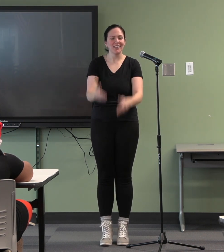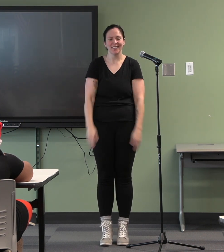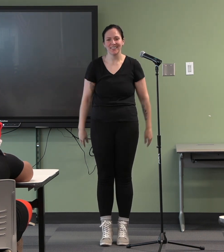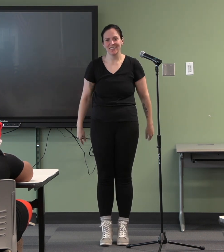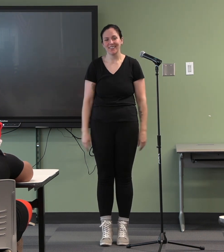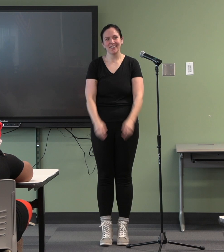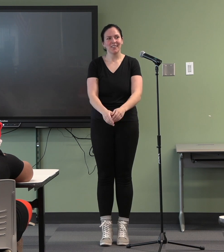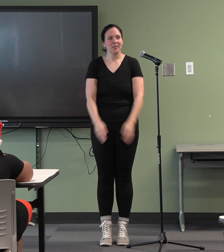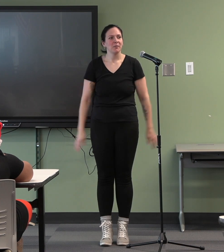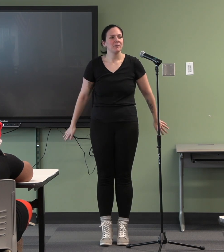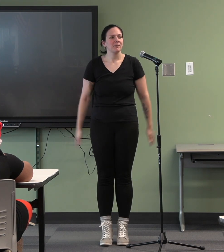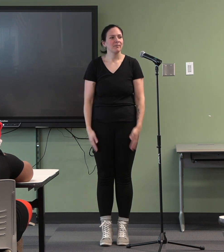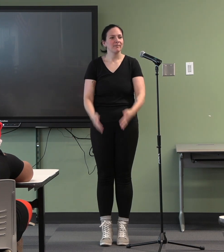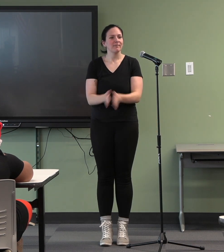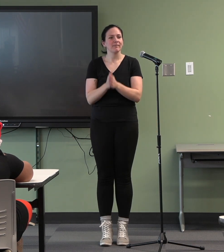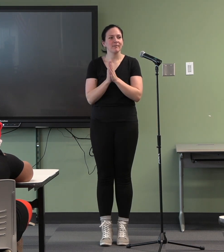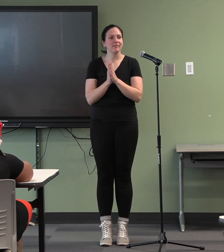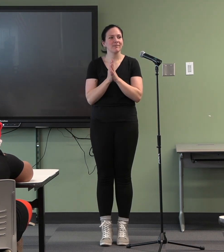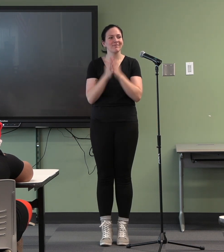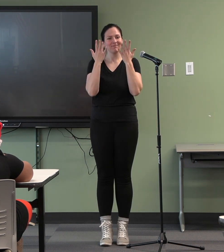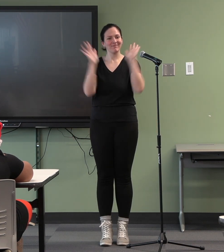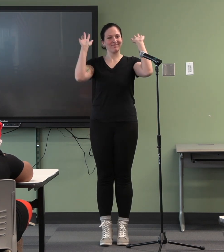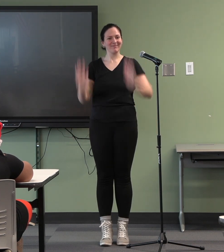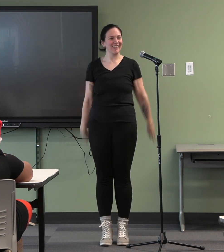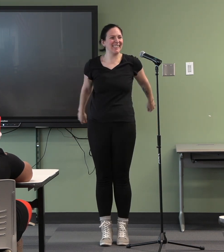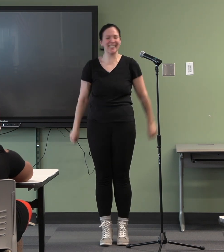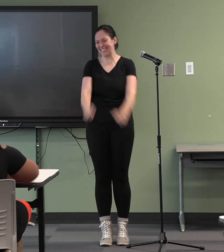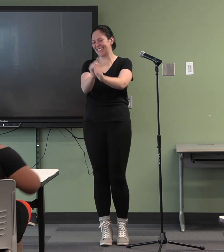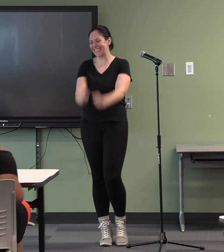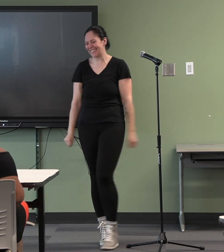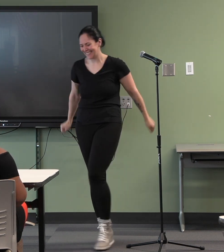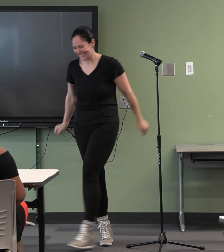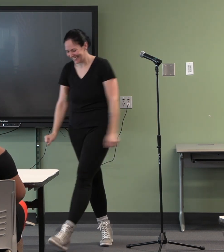That seems like the perfect